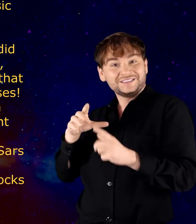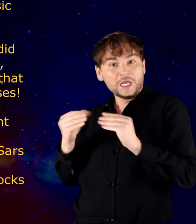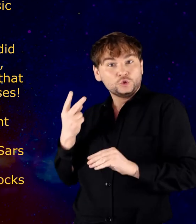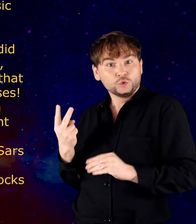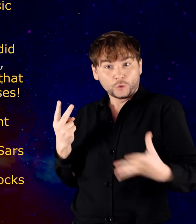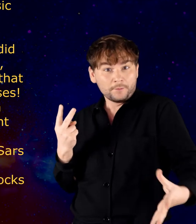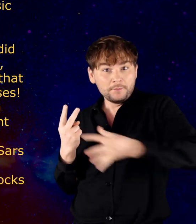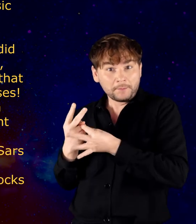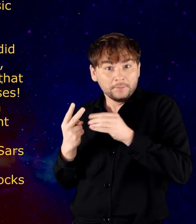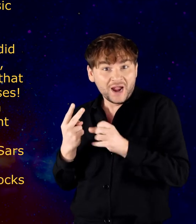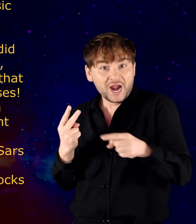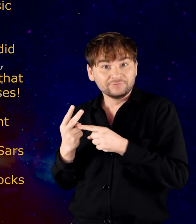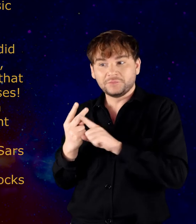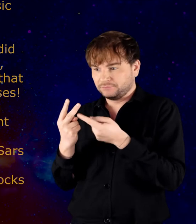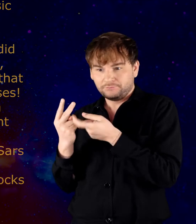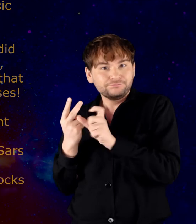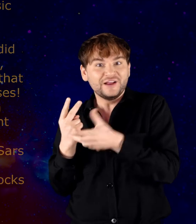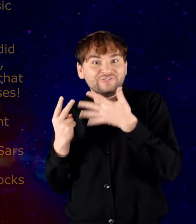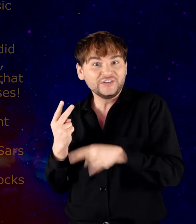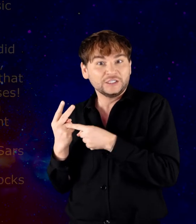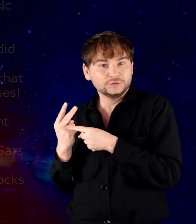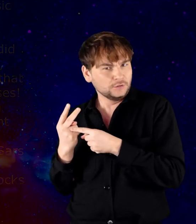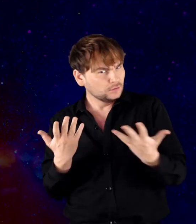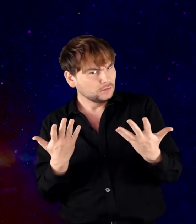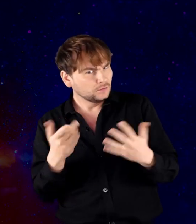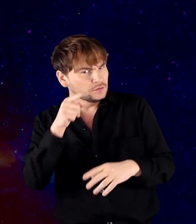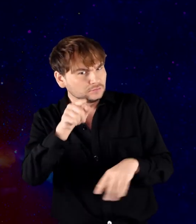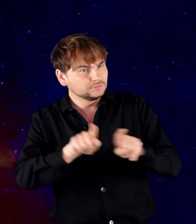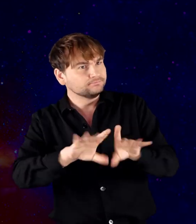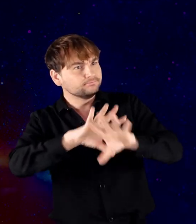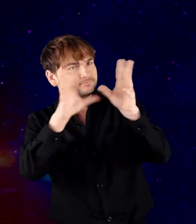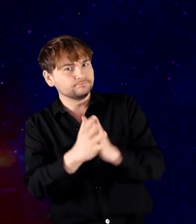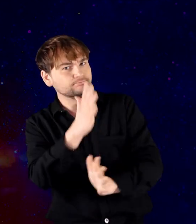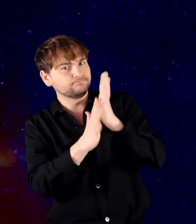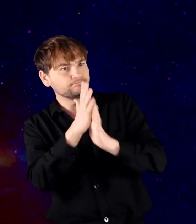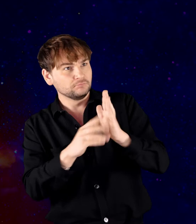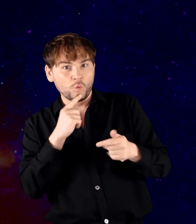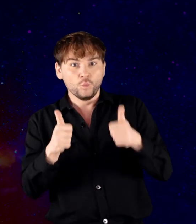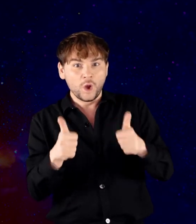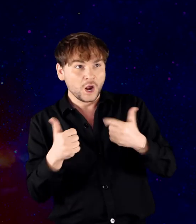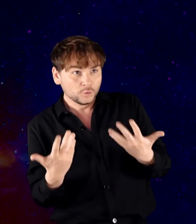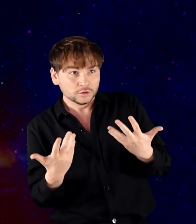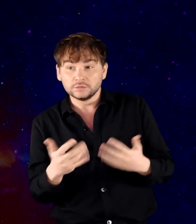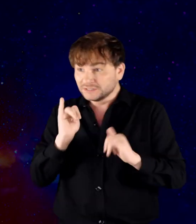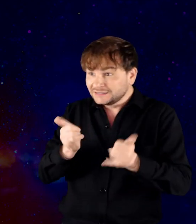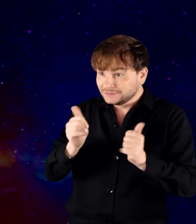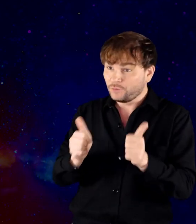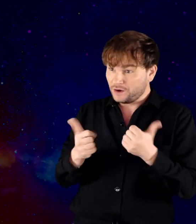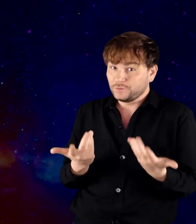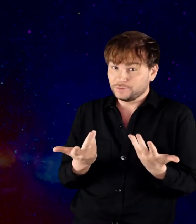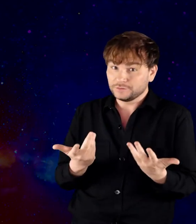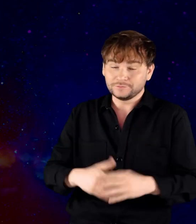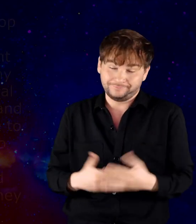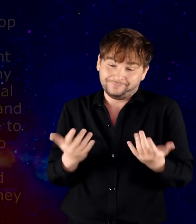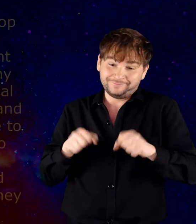binds SARS-2 and blocks infection. So basically, these are great news,